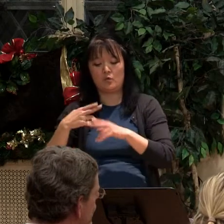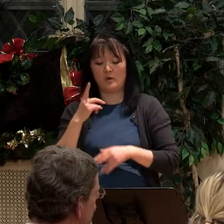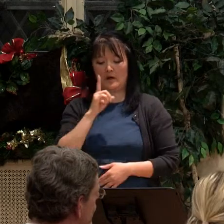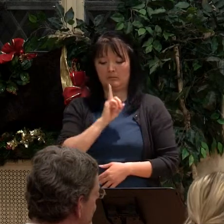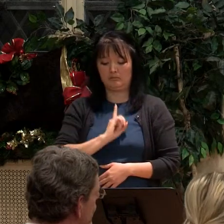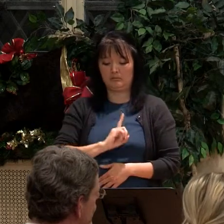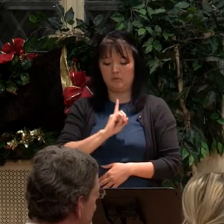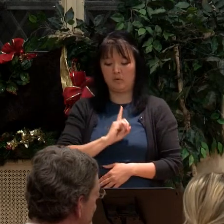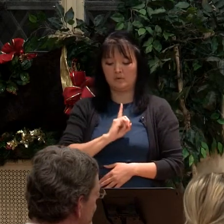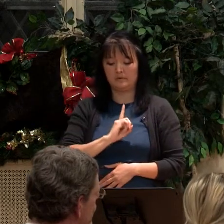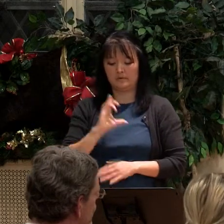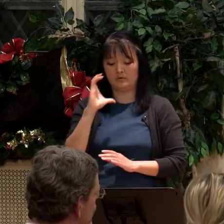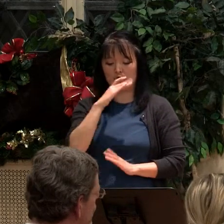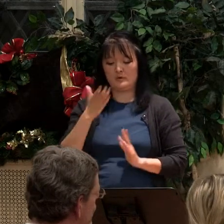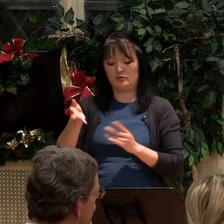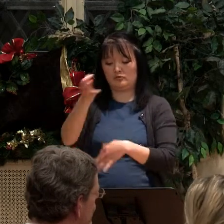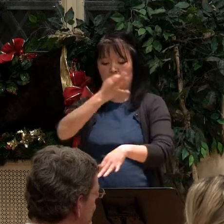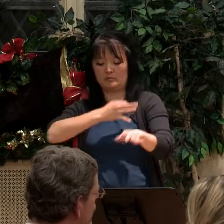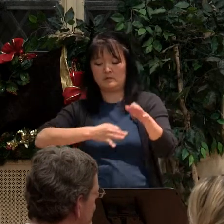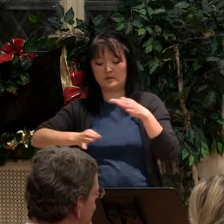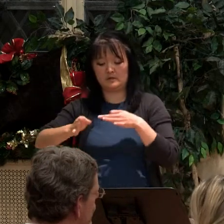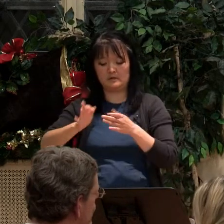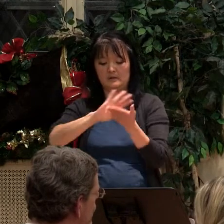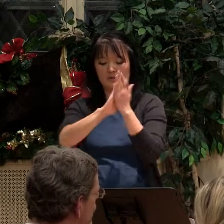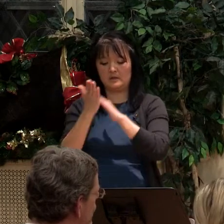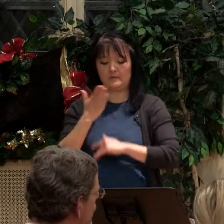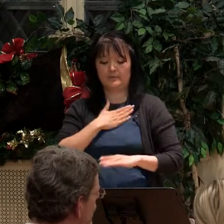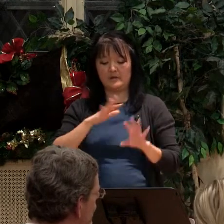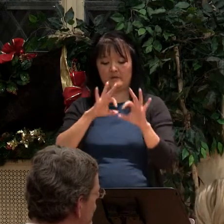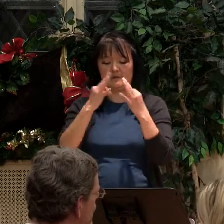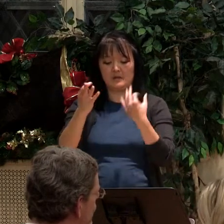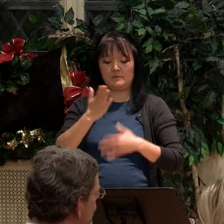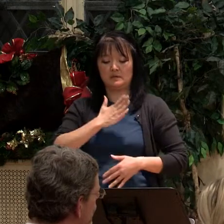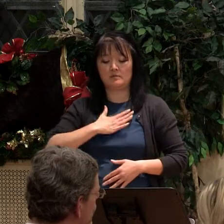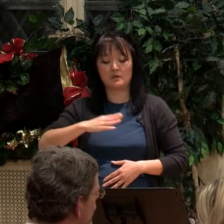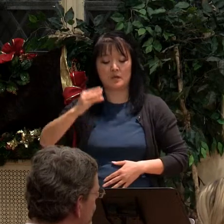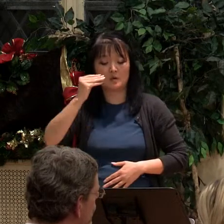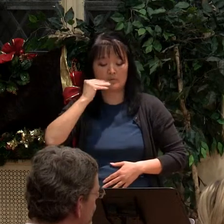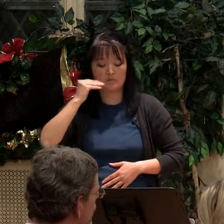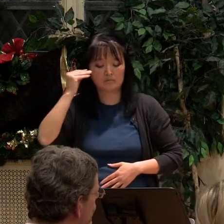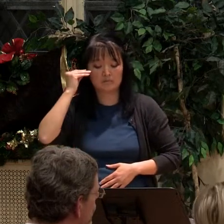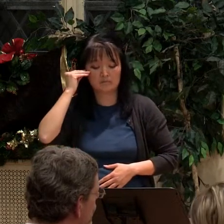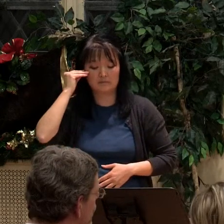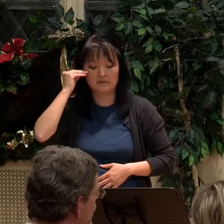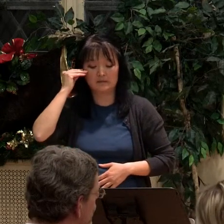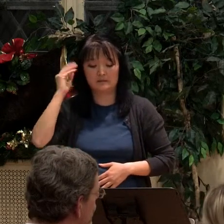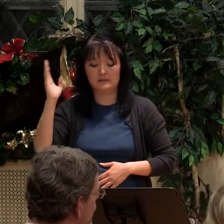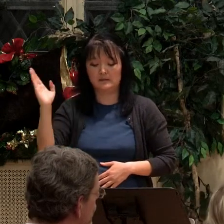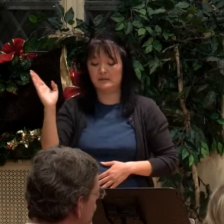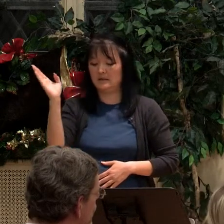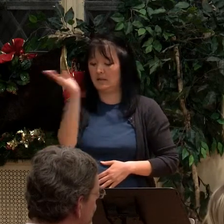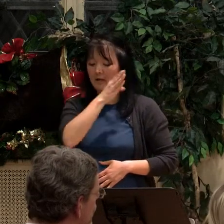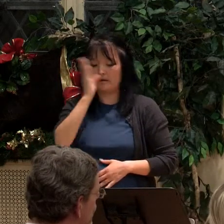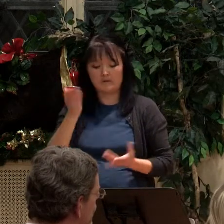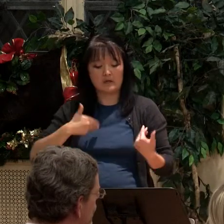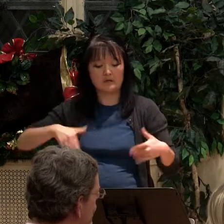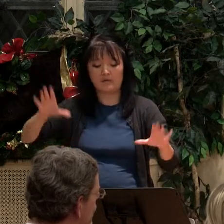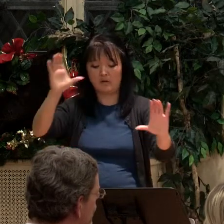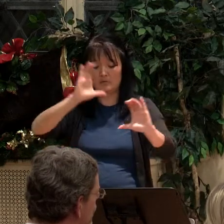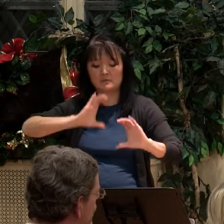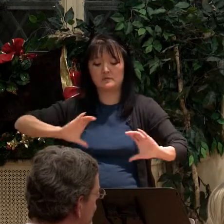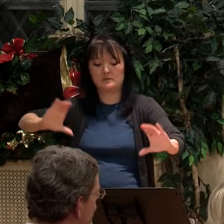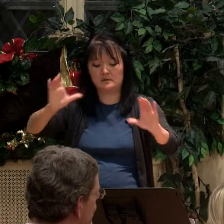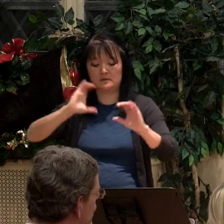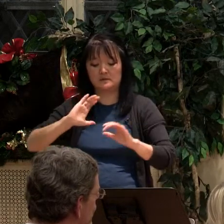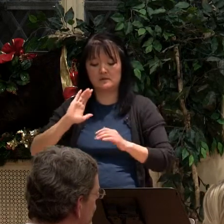Strangers replace her. They become my family, my home. I never give up searching.